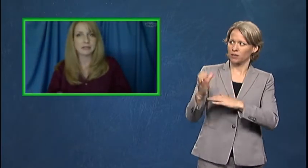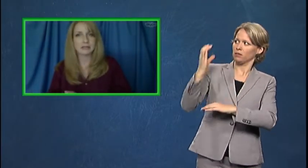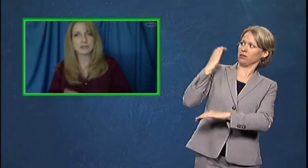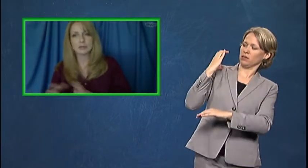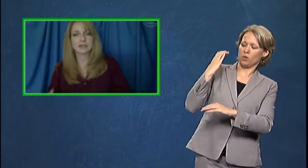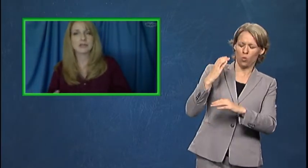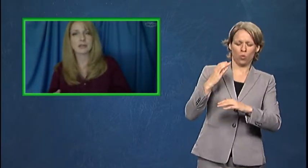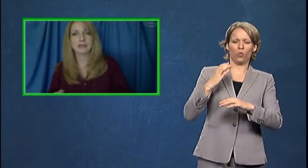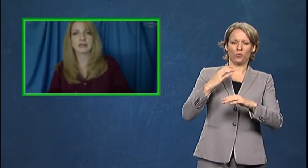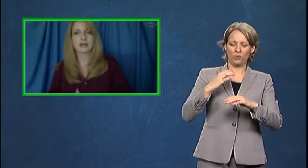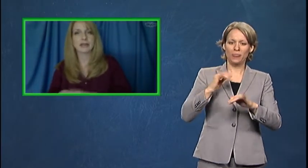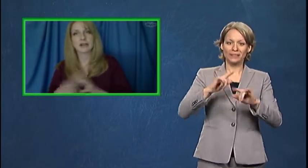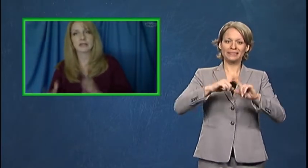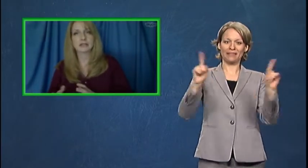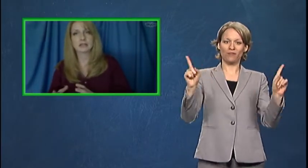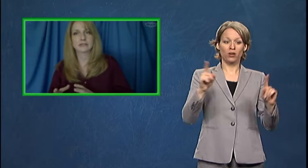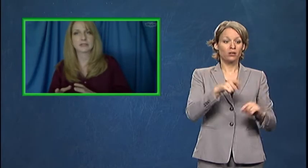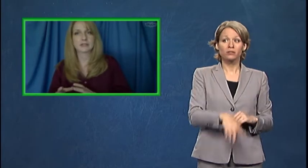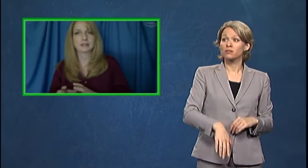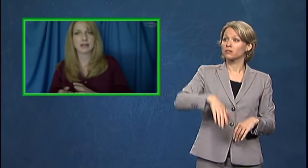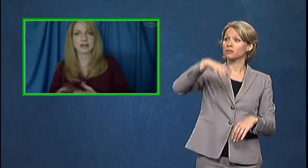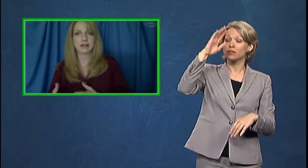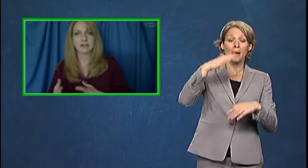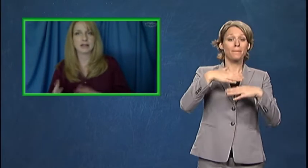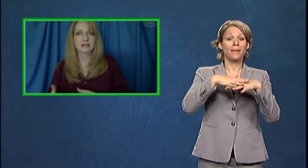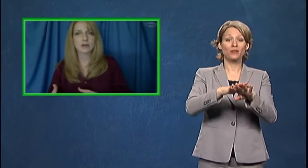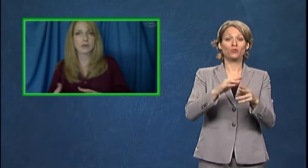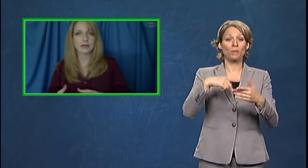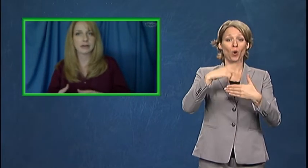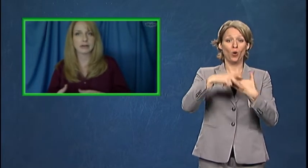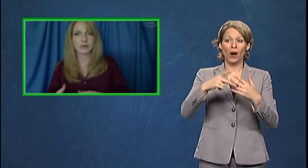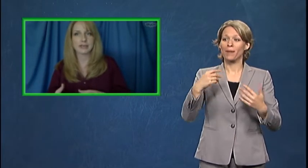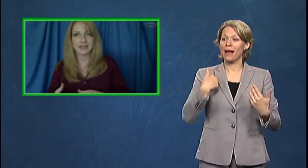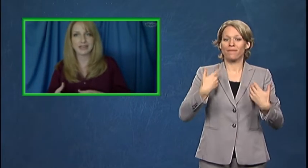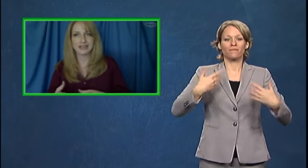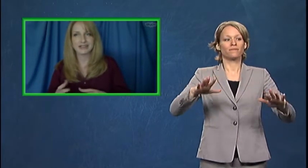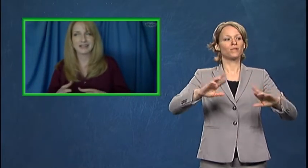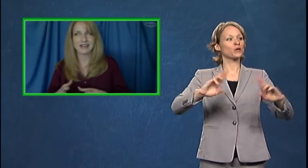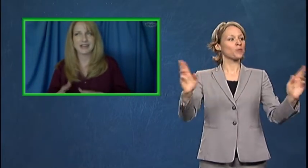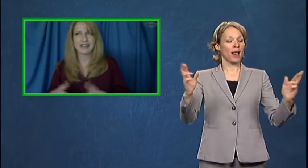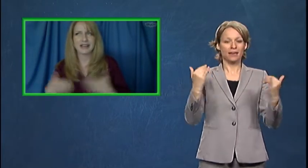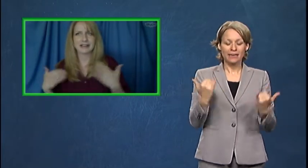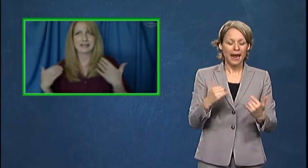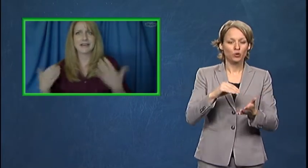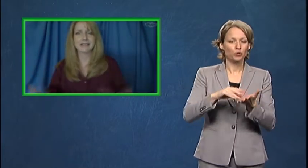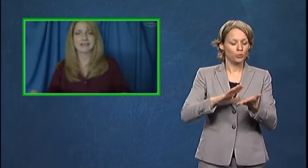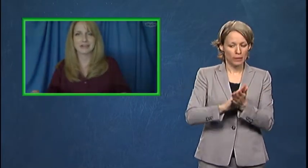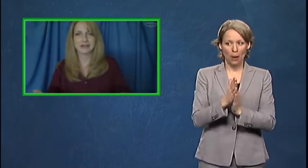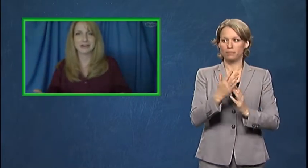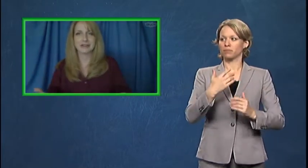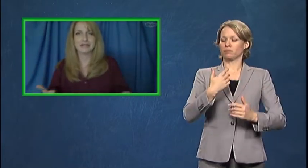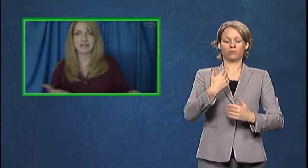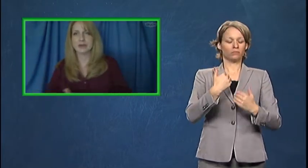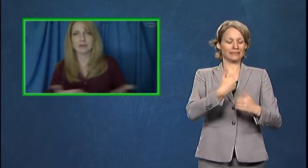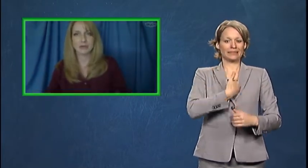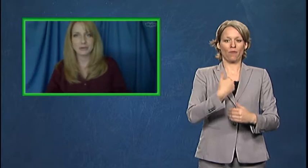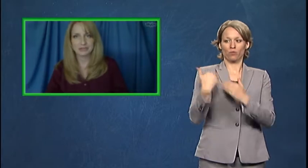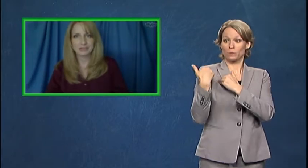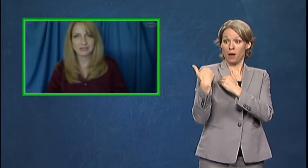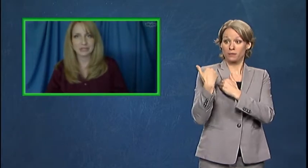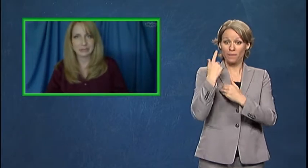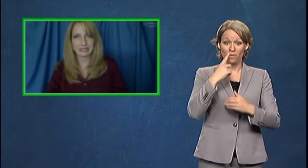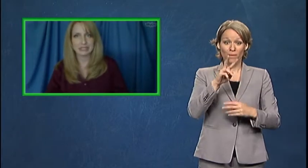them to be super independent and get all these services lined up and let the coordinator know what they need, and then add another layer of video